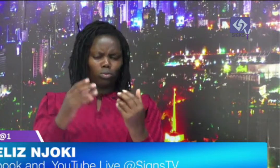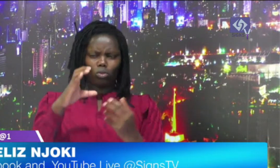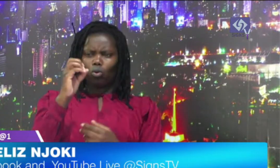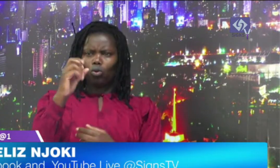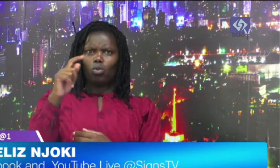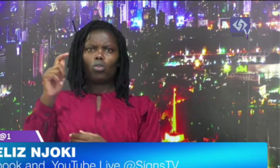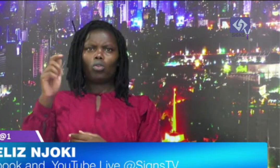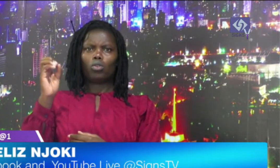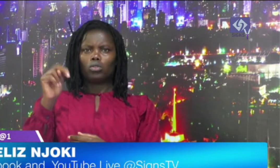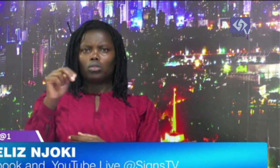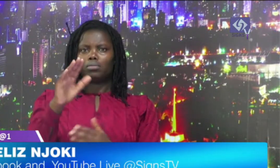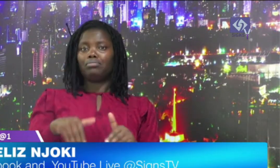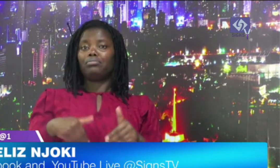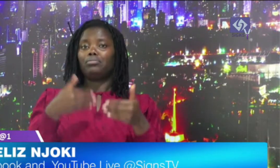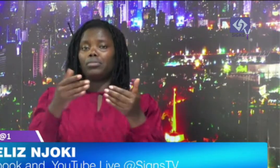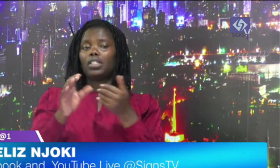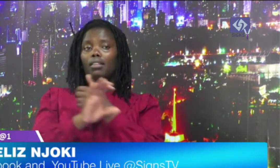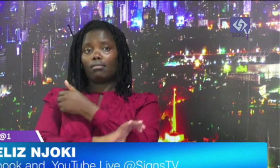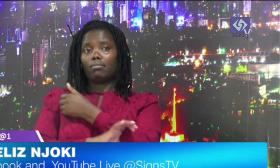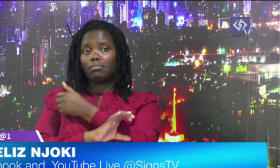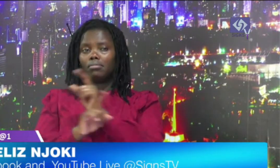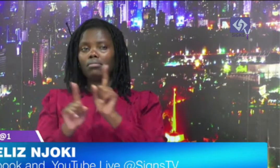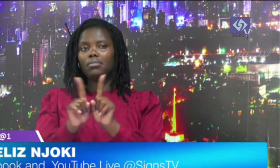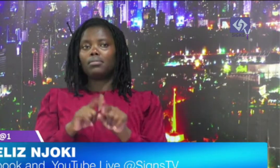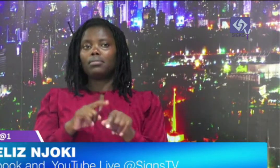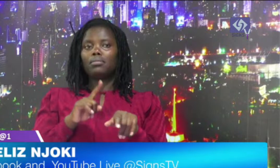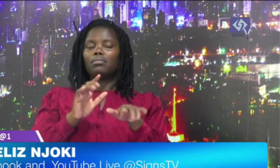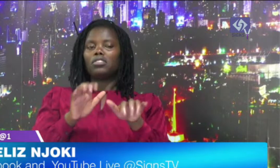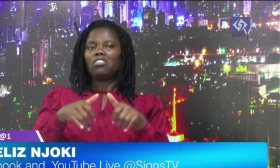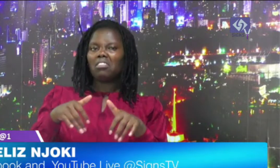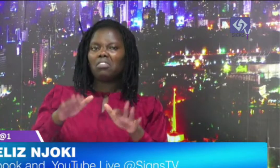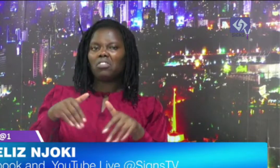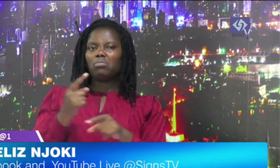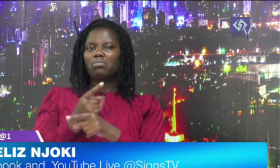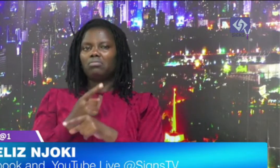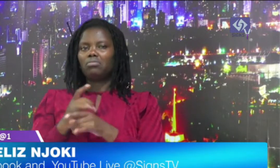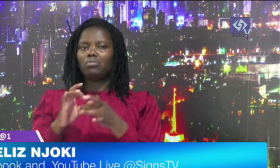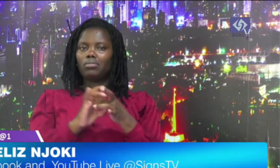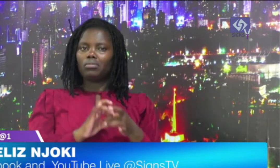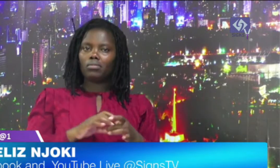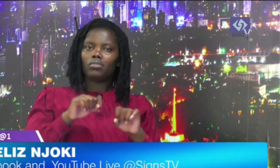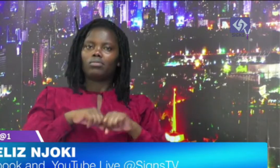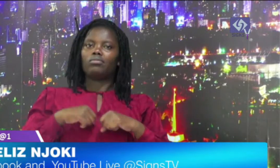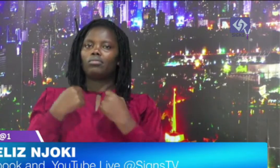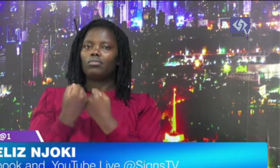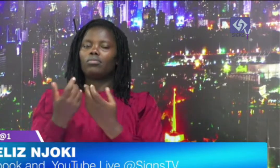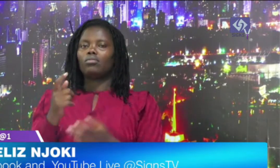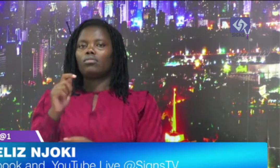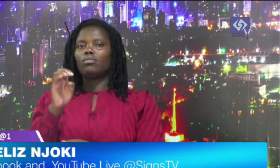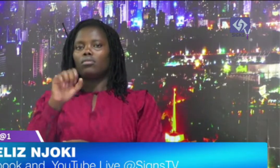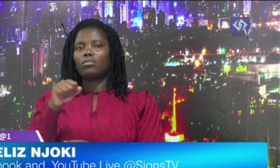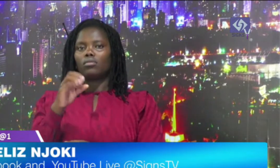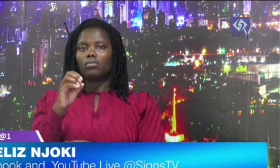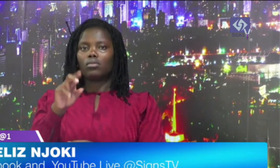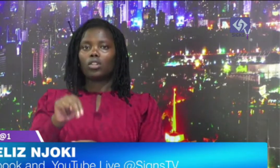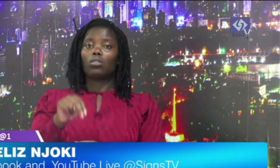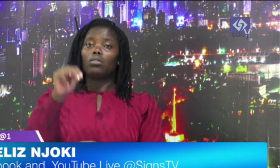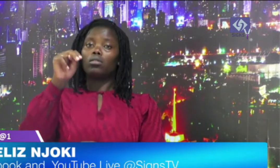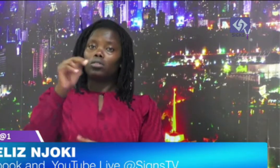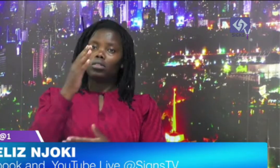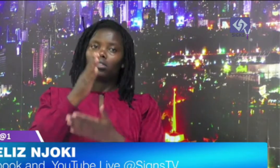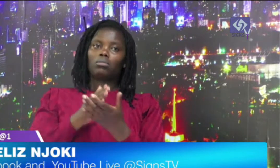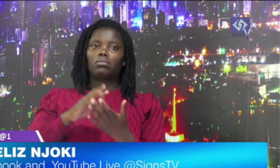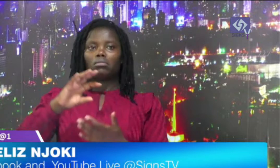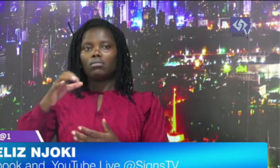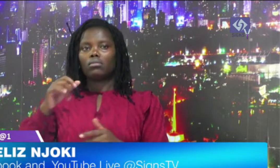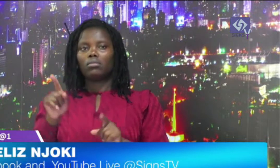at revitalizing the fading glory of cotton production in the country. Farmers from Jairos